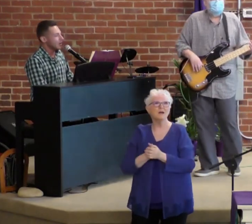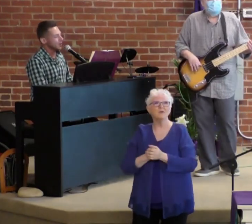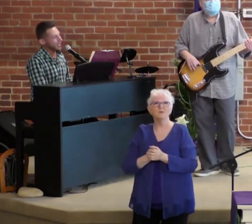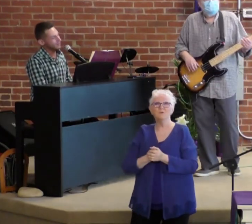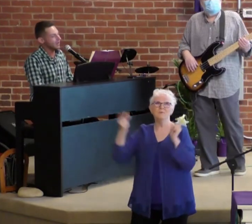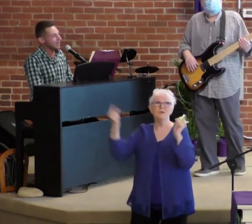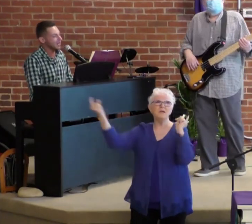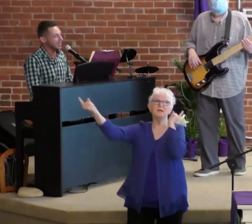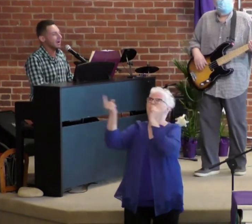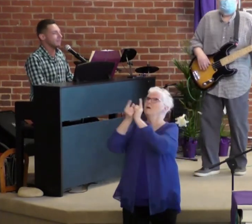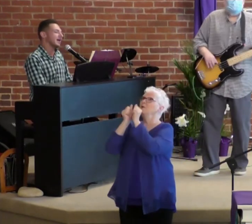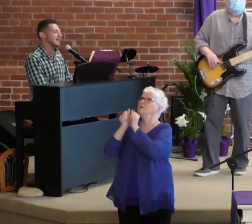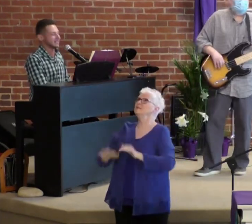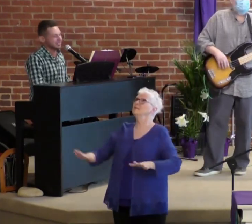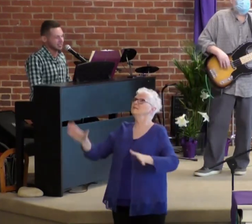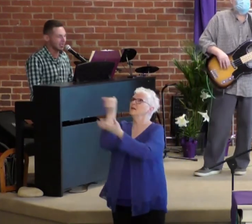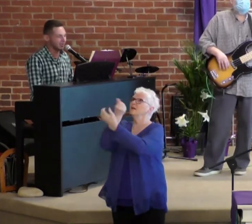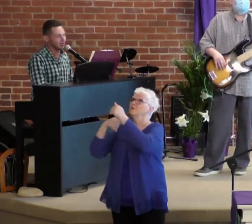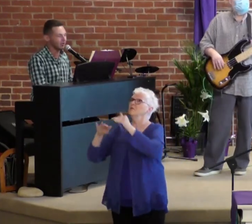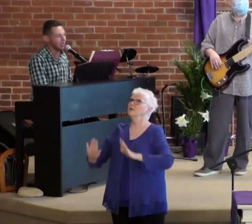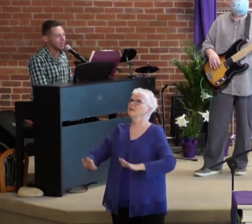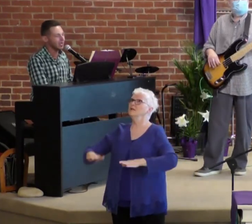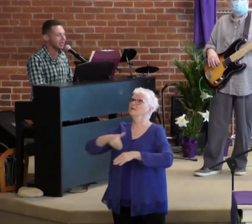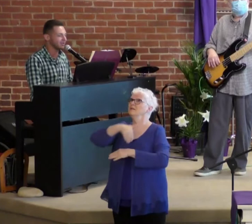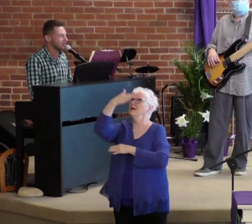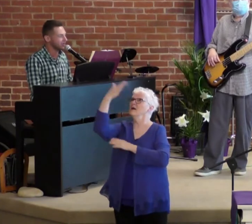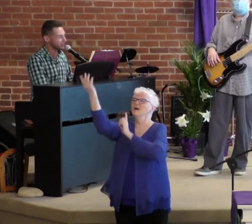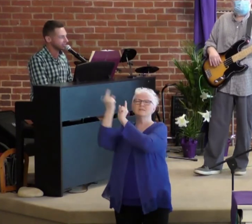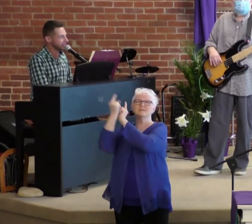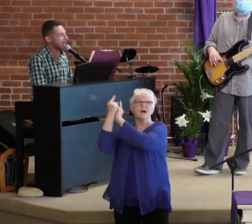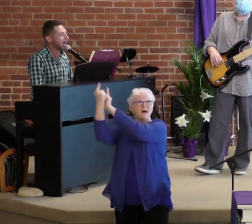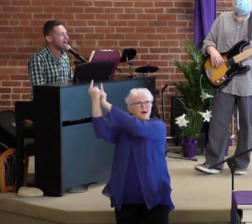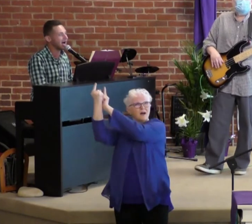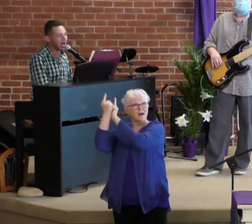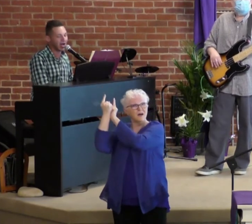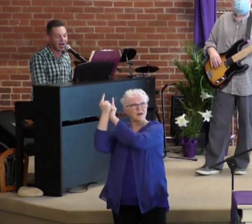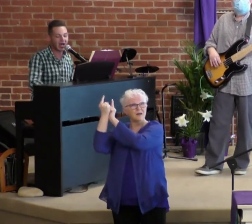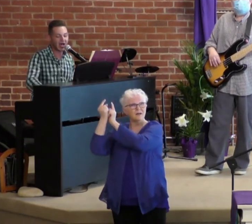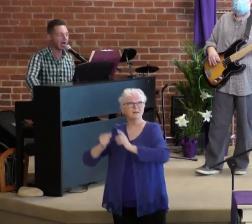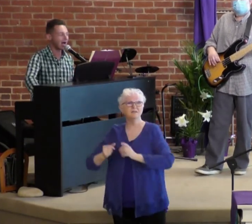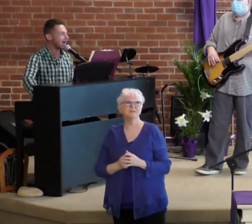hallelujah, when we meet our blessed Savior in the